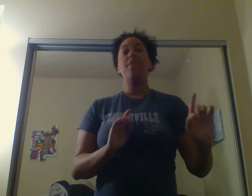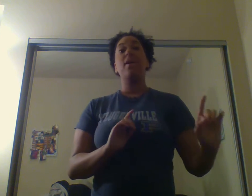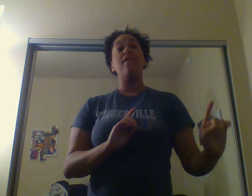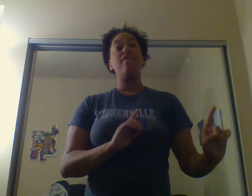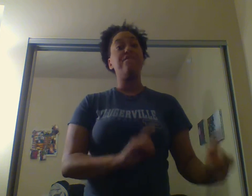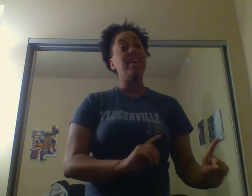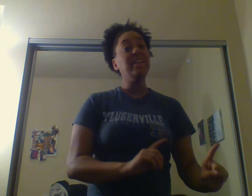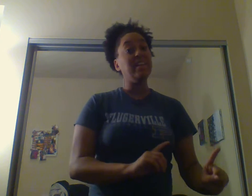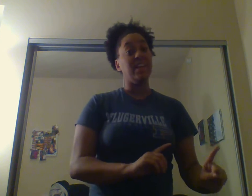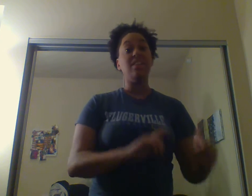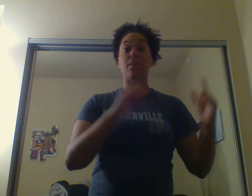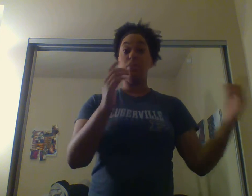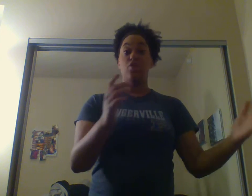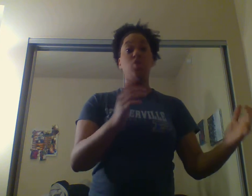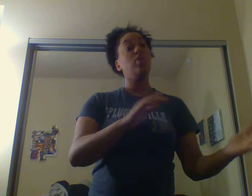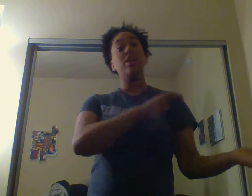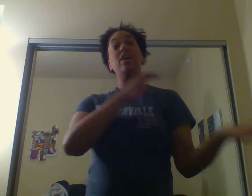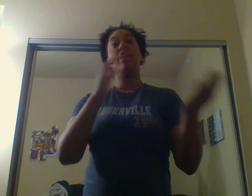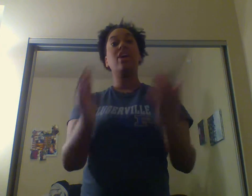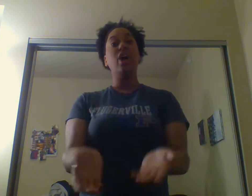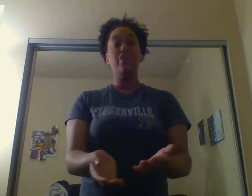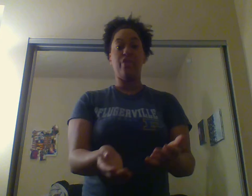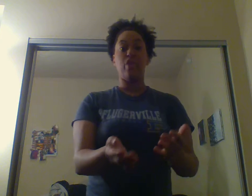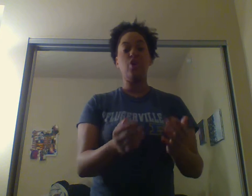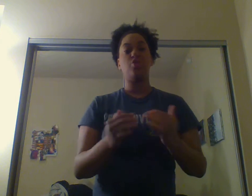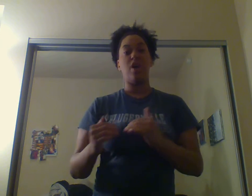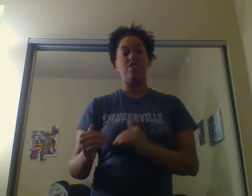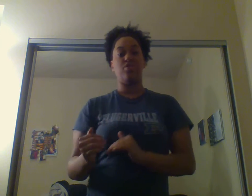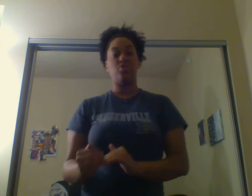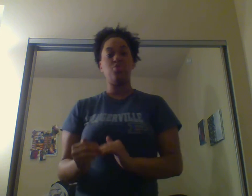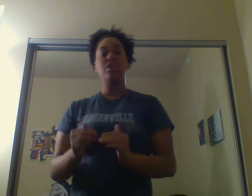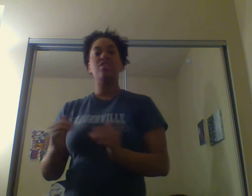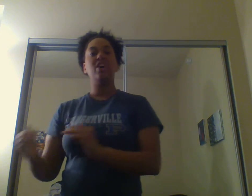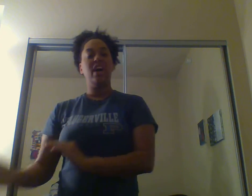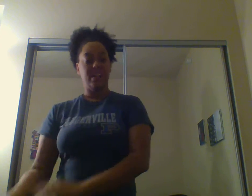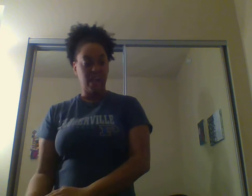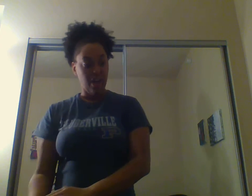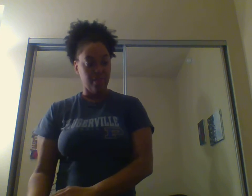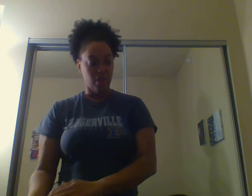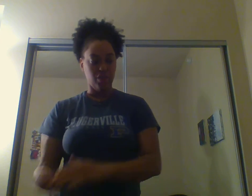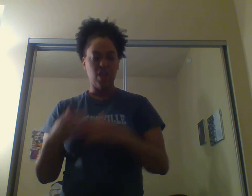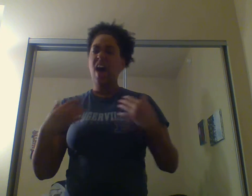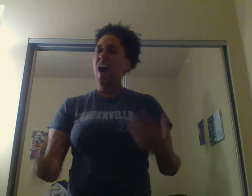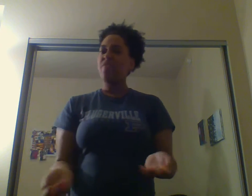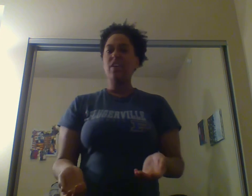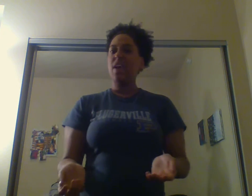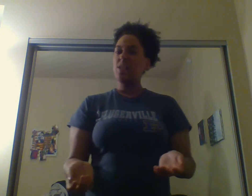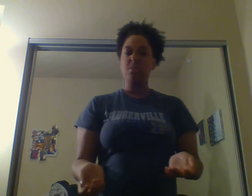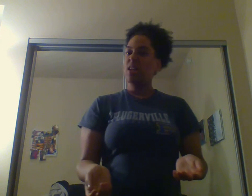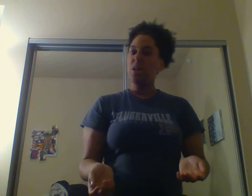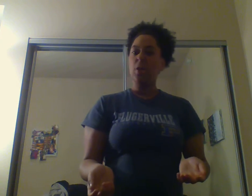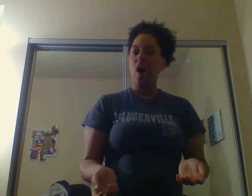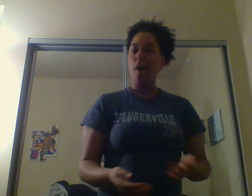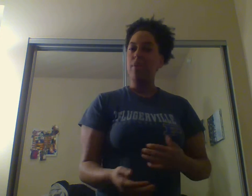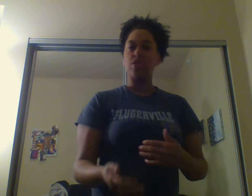that Finland, the majority, converged, whereas the Swedish diverged. I found that to be a little odd because why